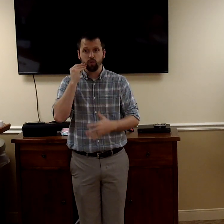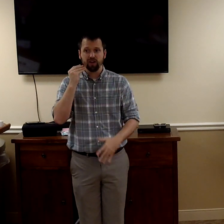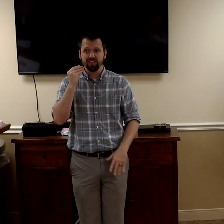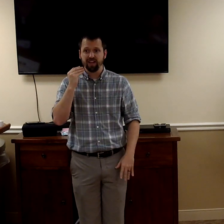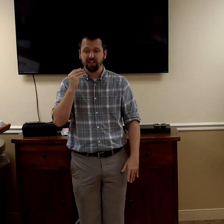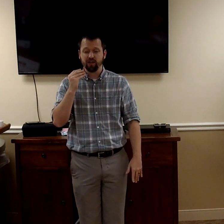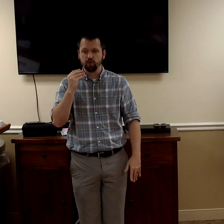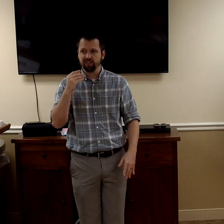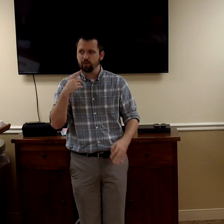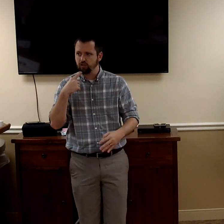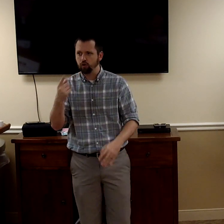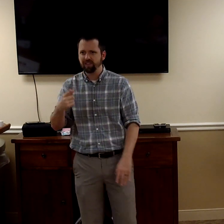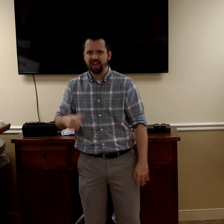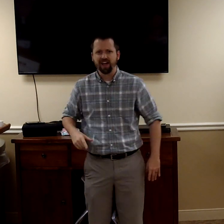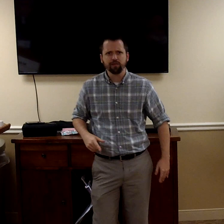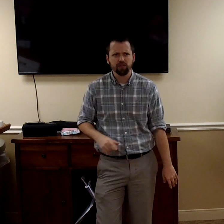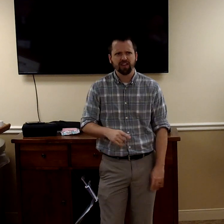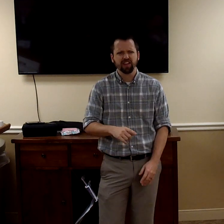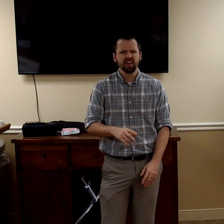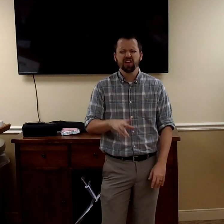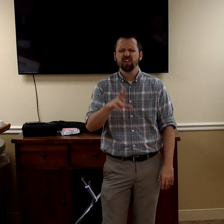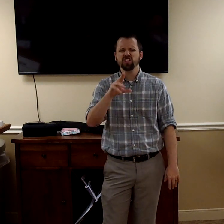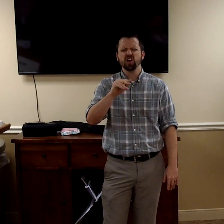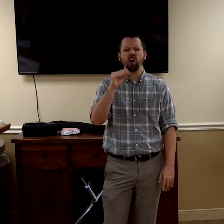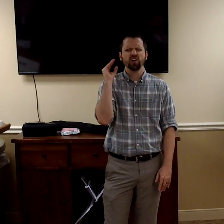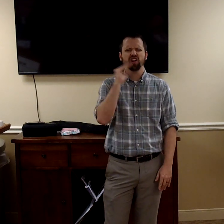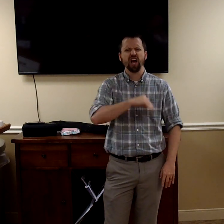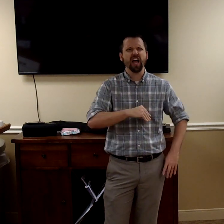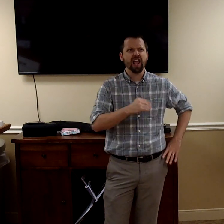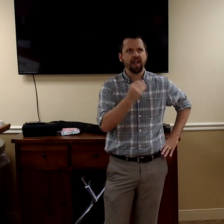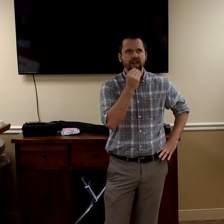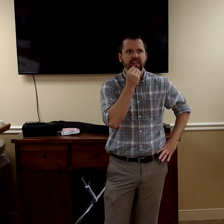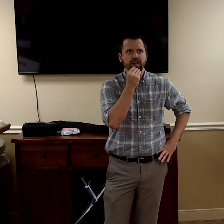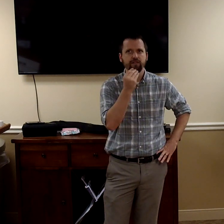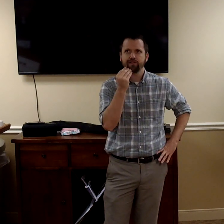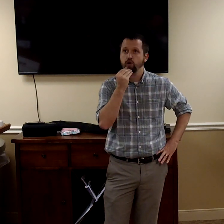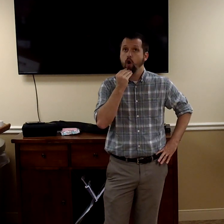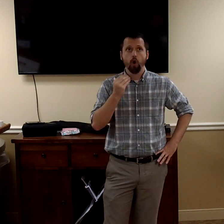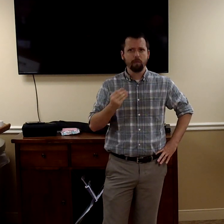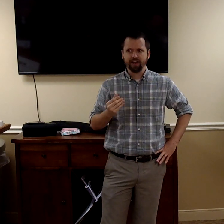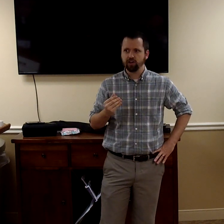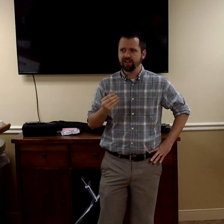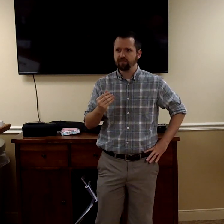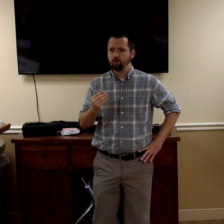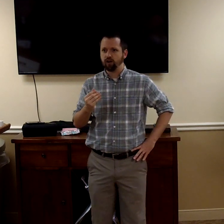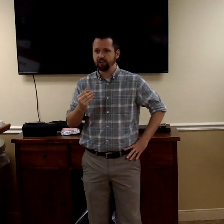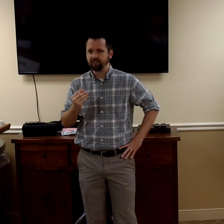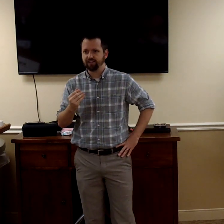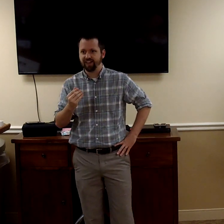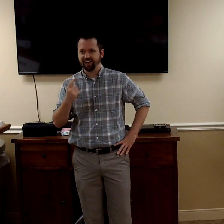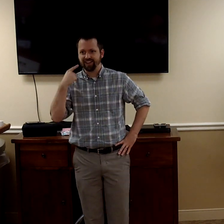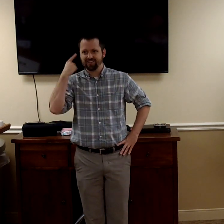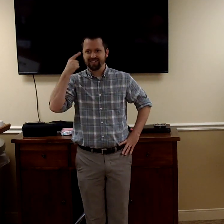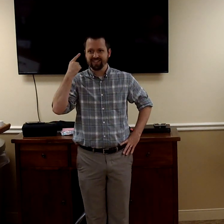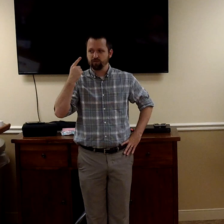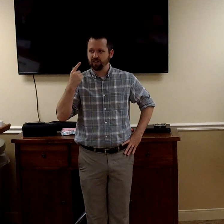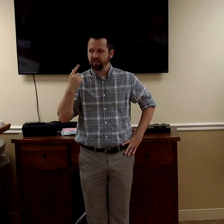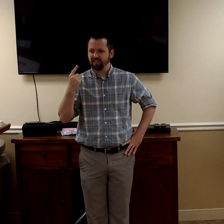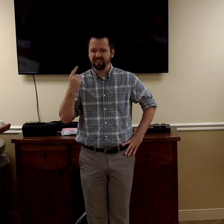once someone told me that, I was like, no, you're lying. Oh my goodness, it works. Like, it's one of those things I